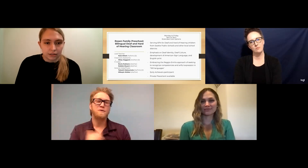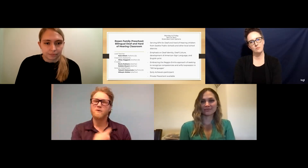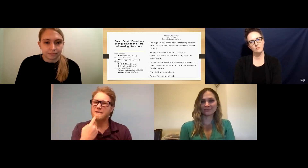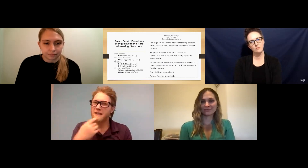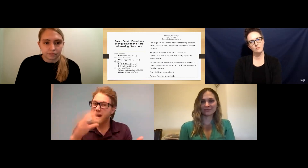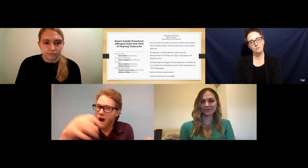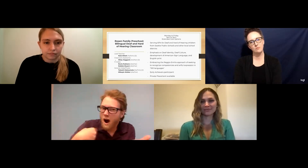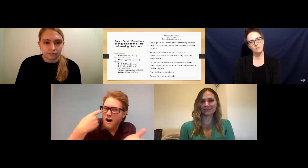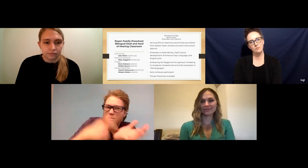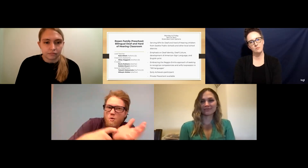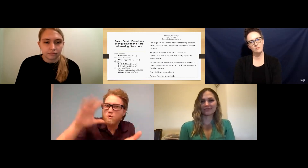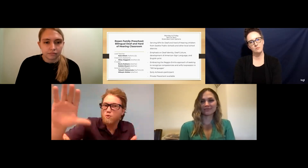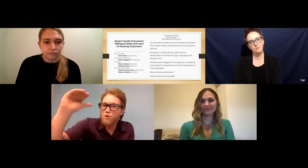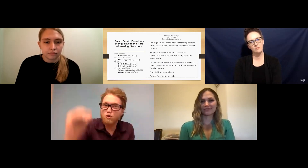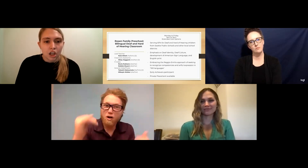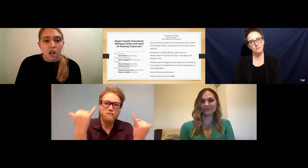teachers.